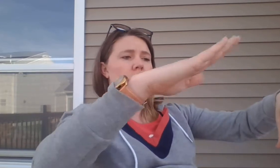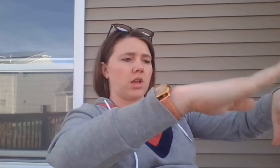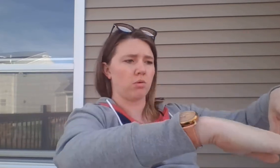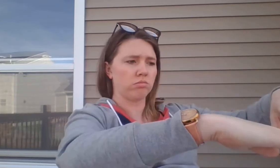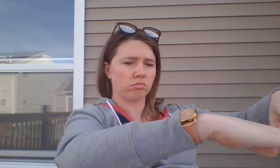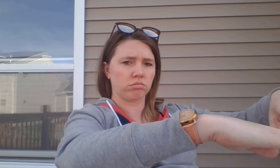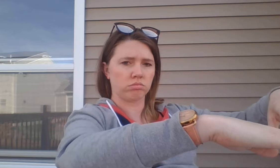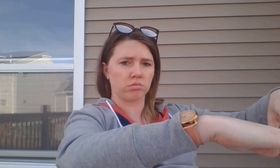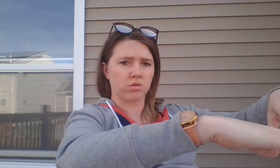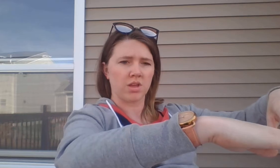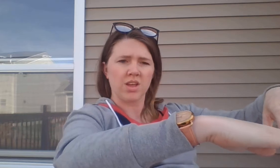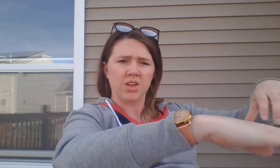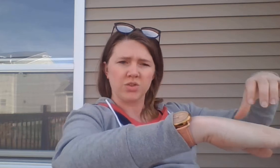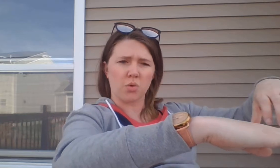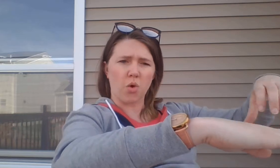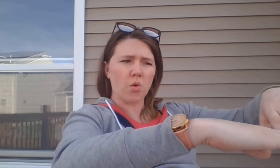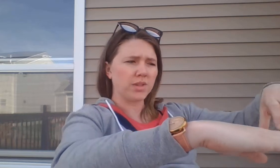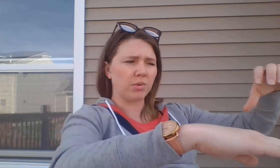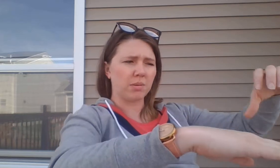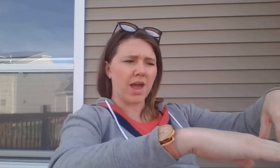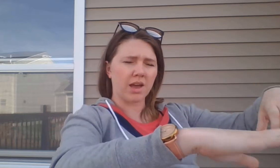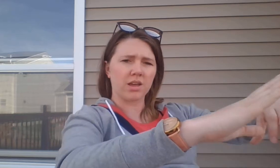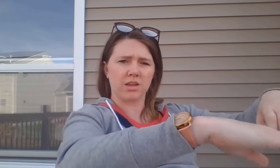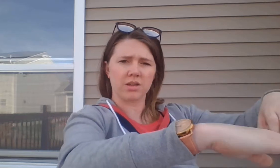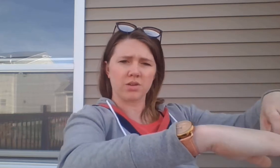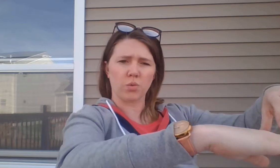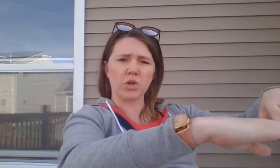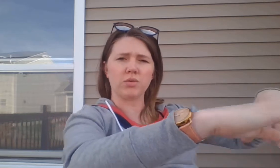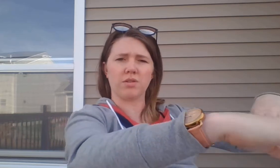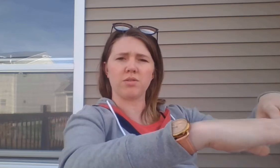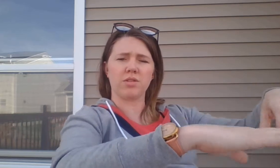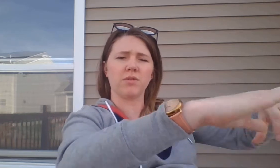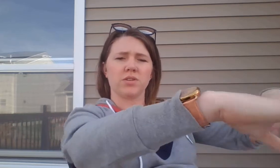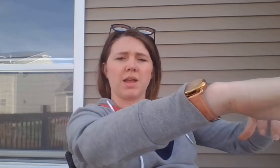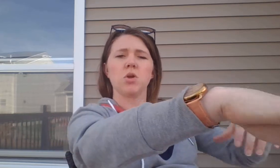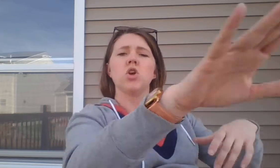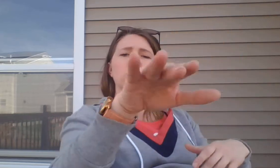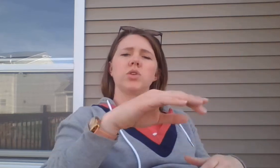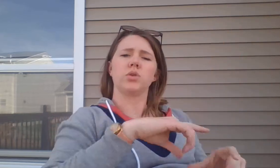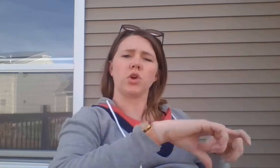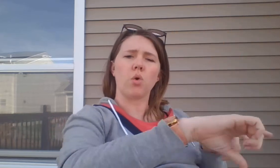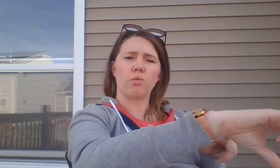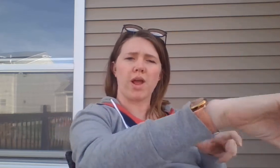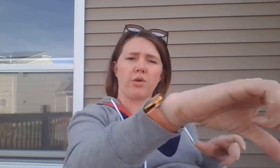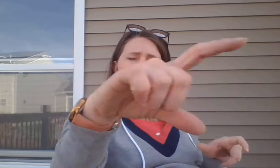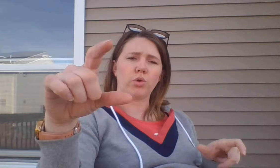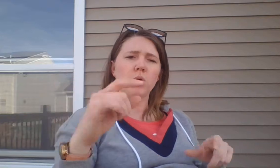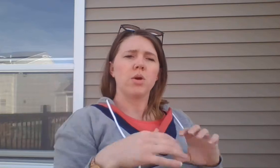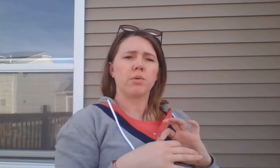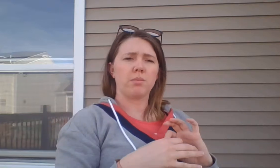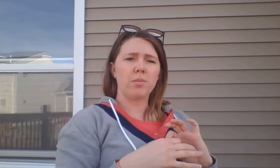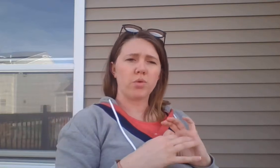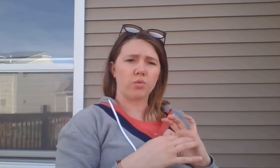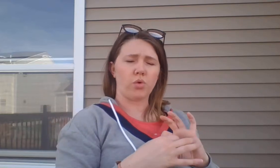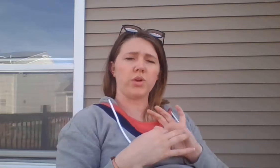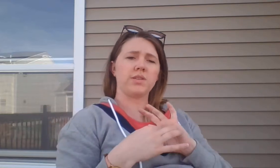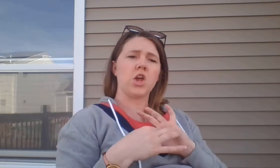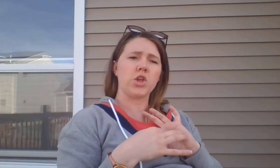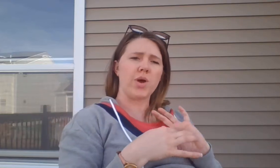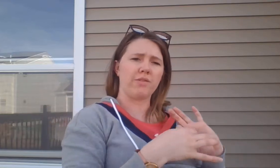small table. So always bring back what you did the first time so you can go around the room. But remember, the rule is you have